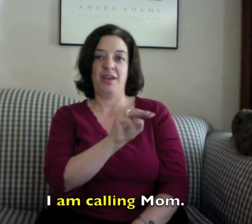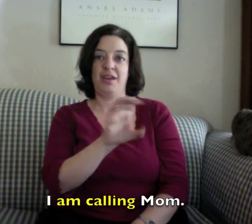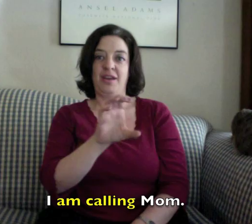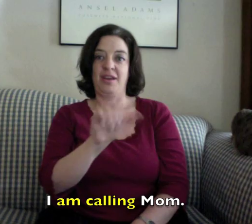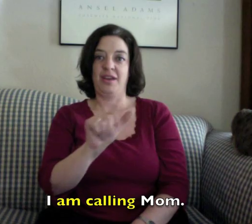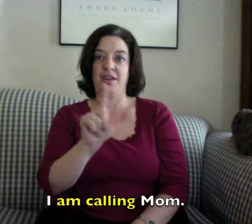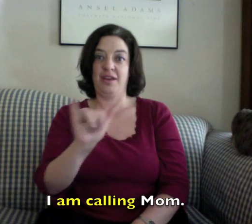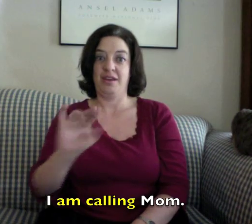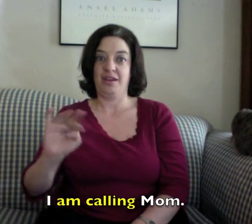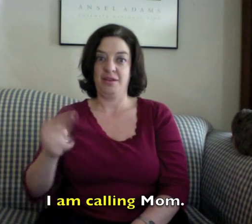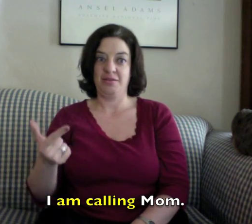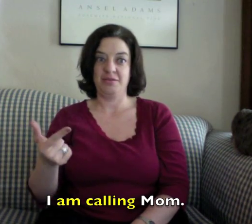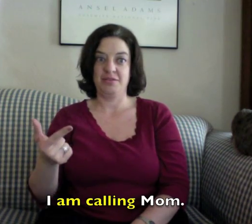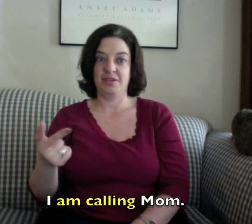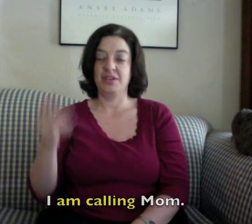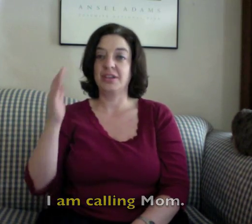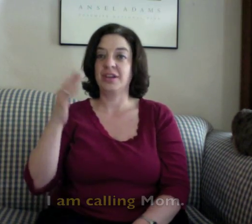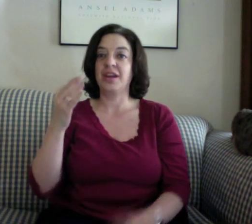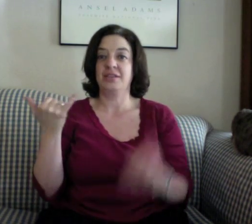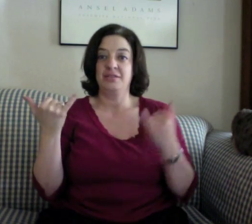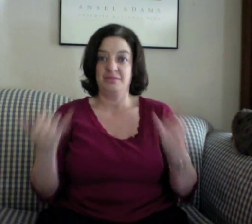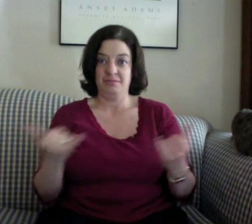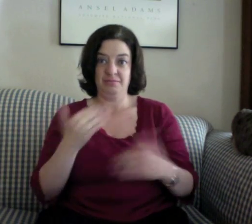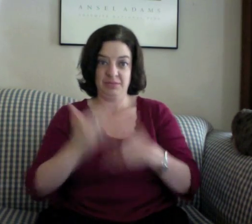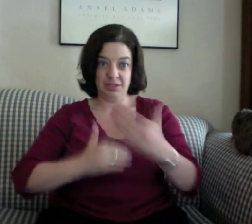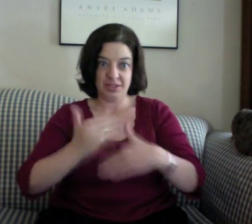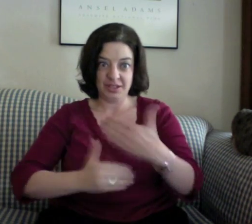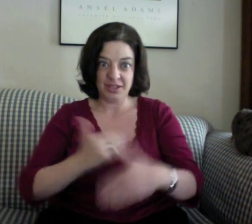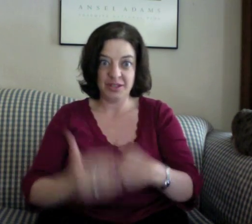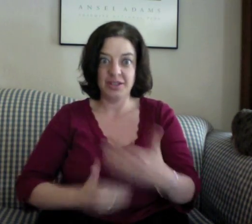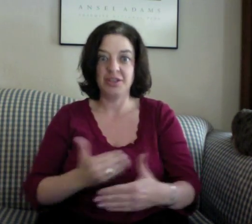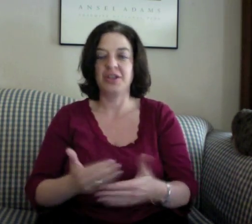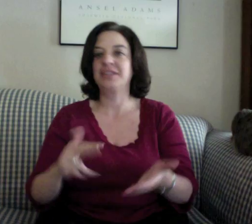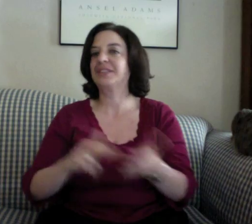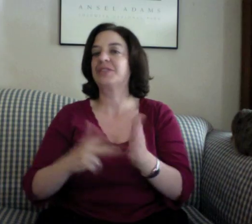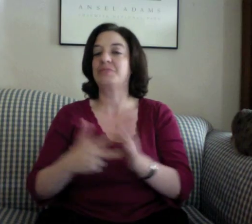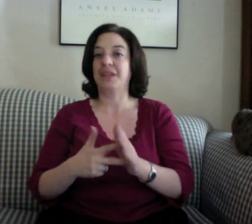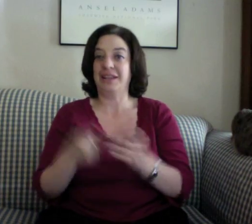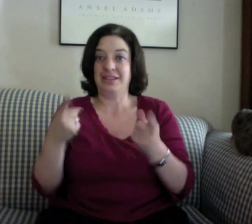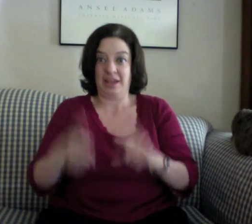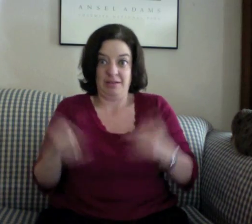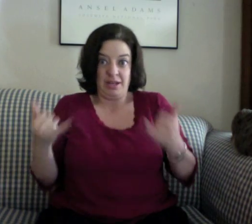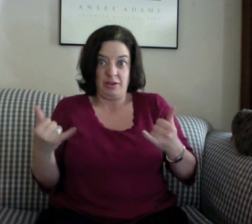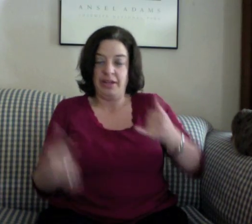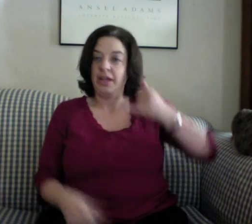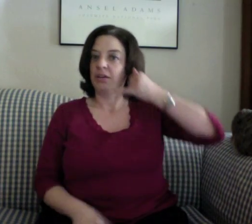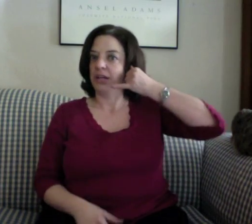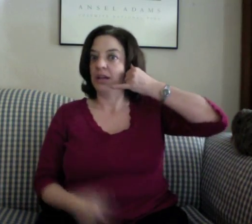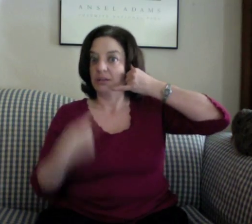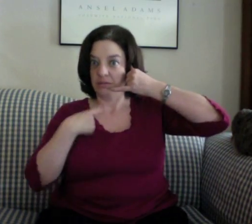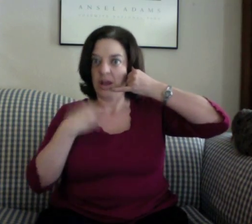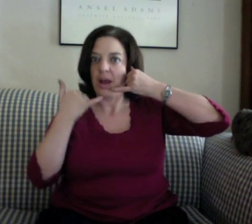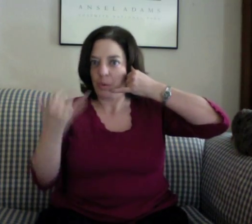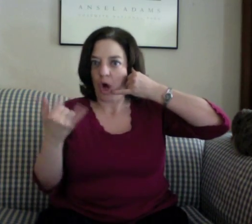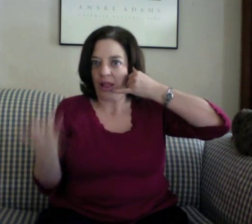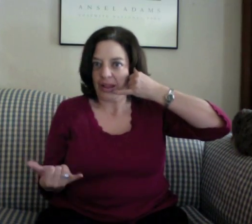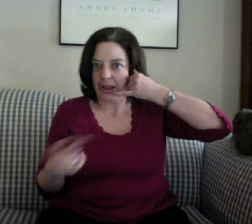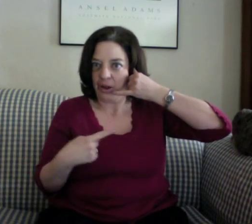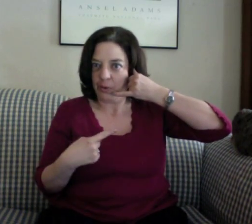Am calling means it's present progressive tense. It means it's happening right now, like I'm on the phone, like this is mom